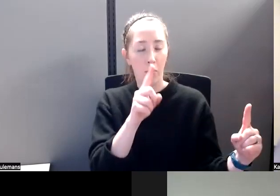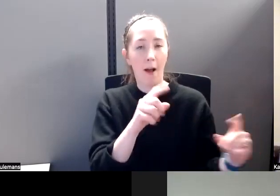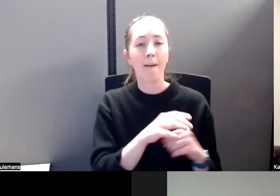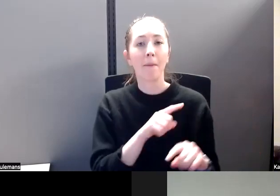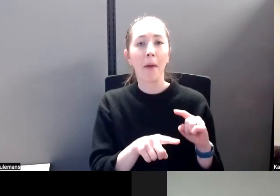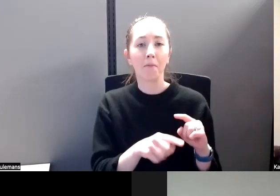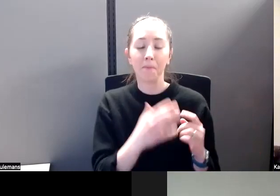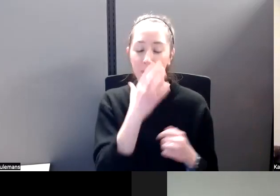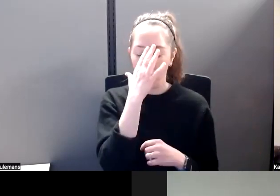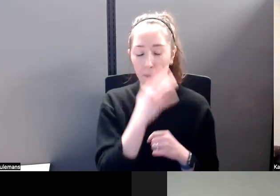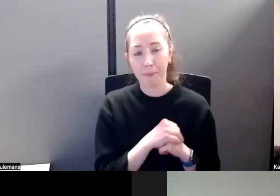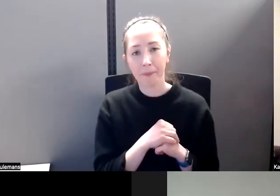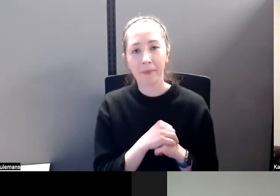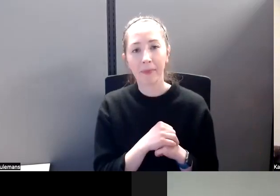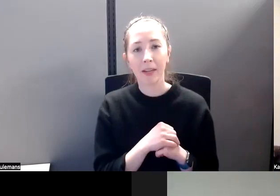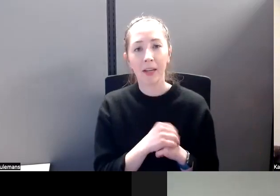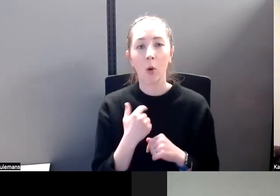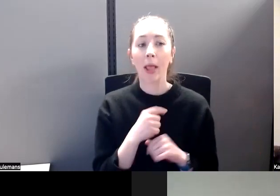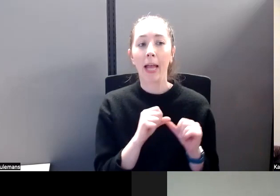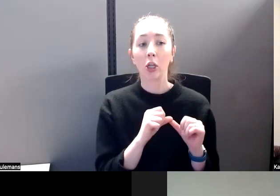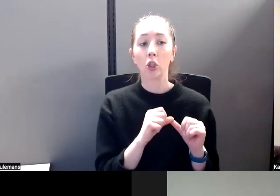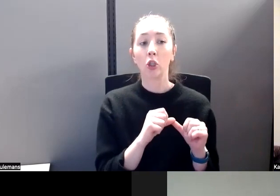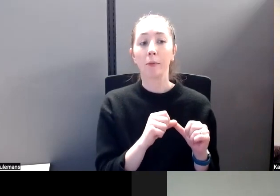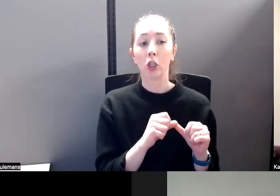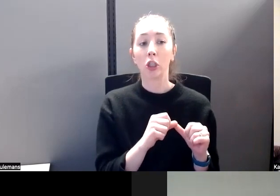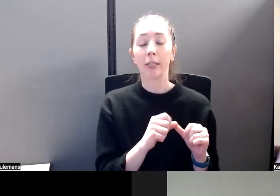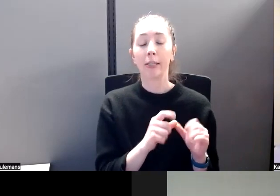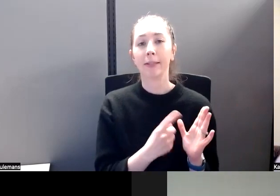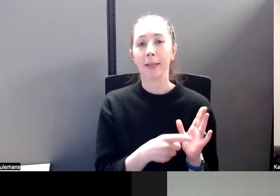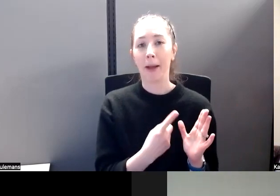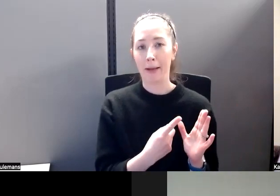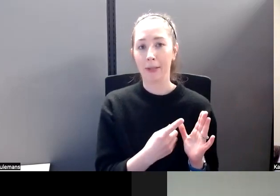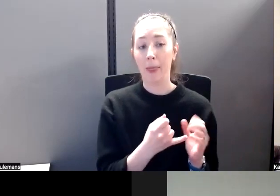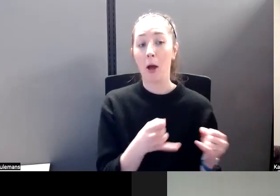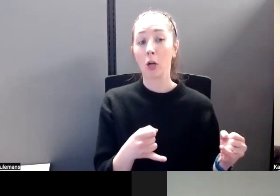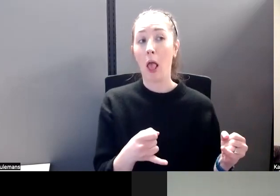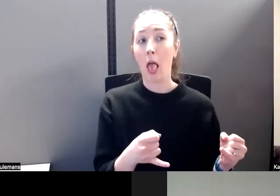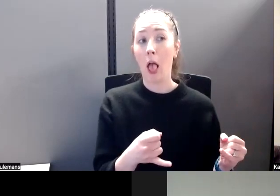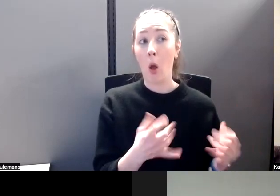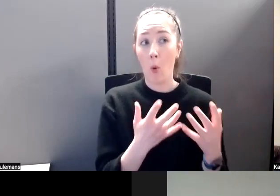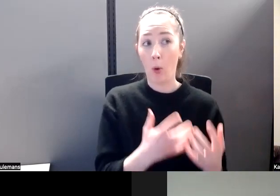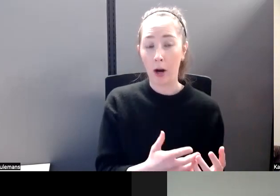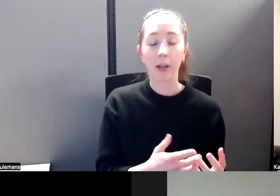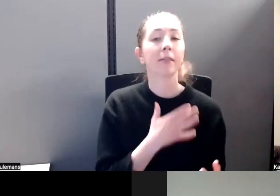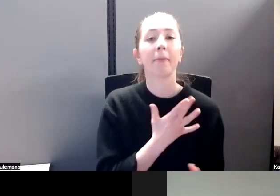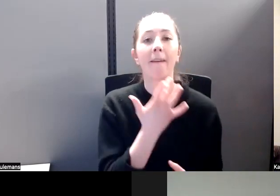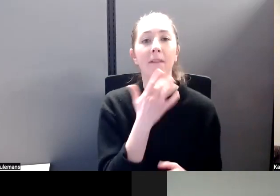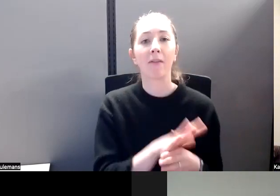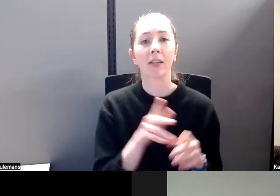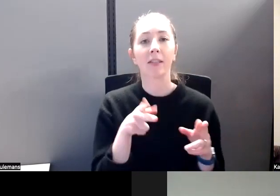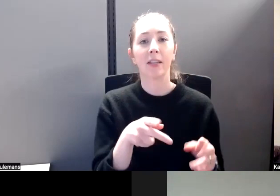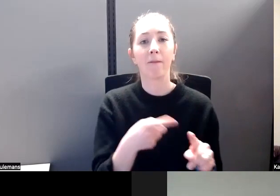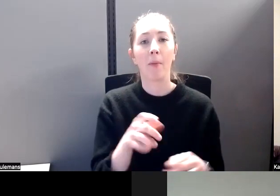know, we like to push the envelope and see what can happen. And it's my favorite scene in the film.